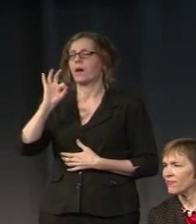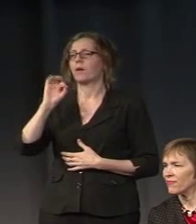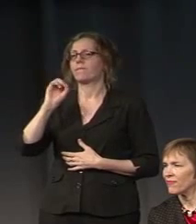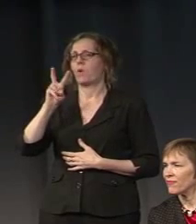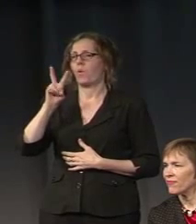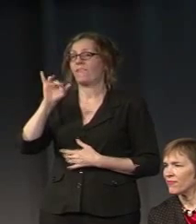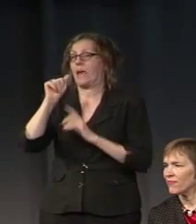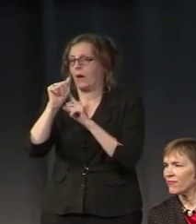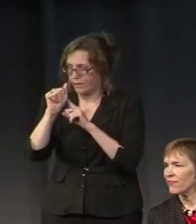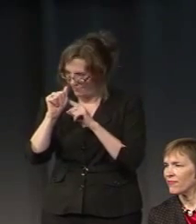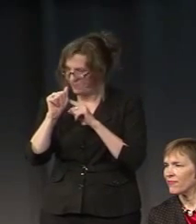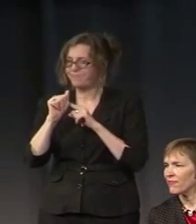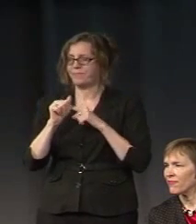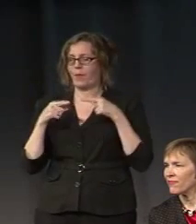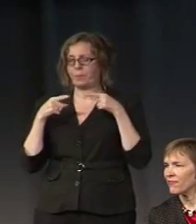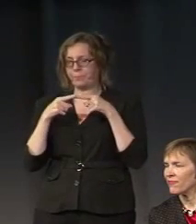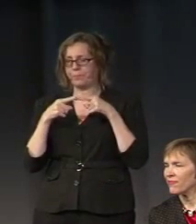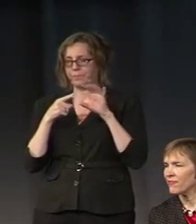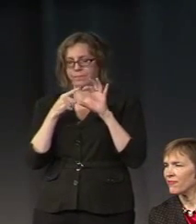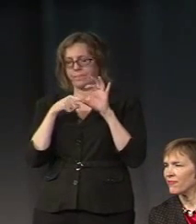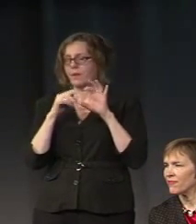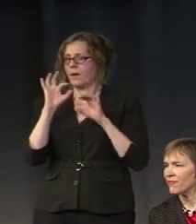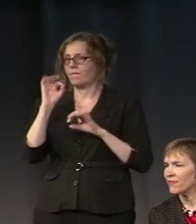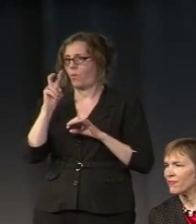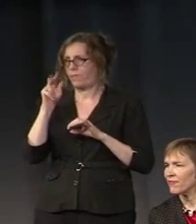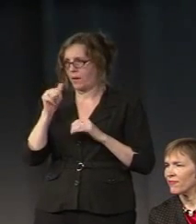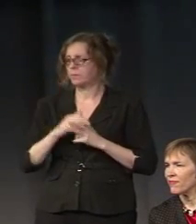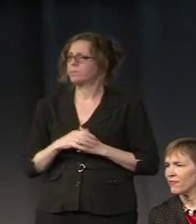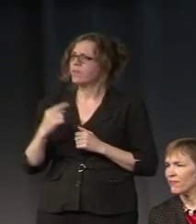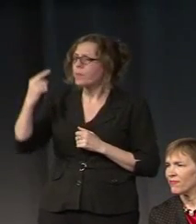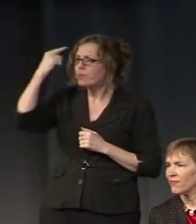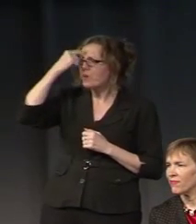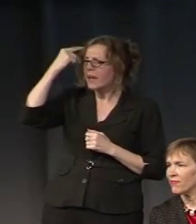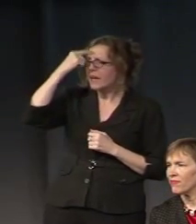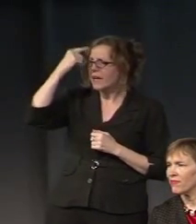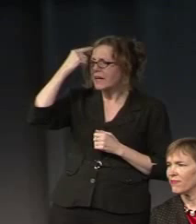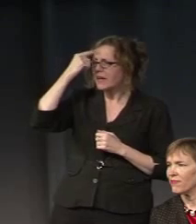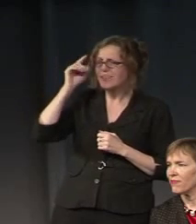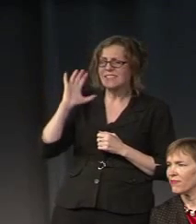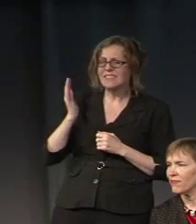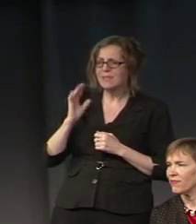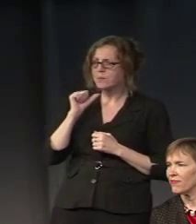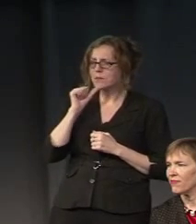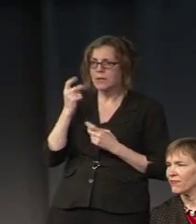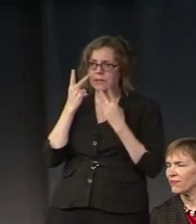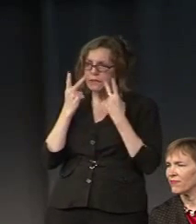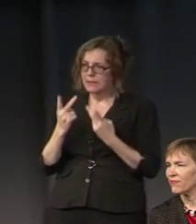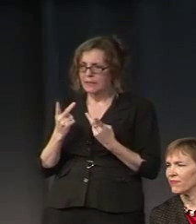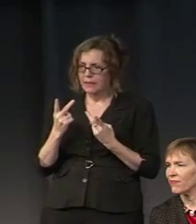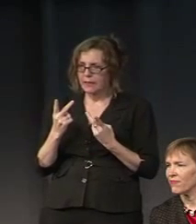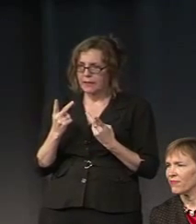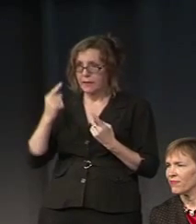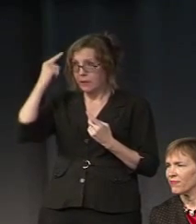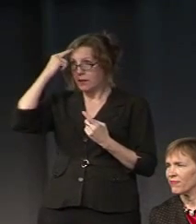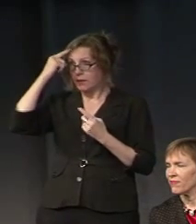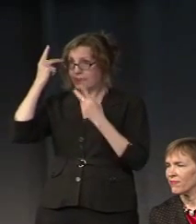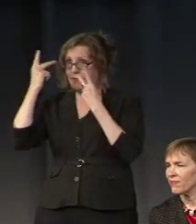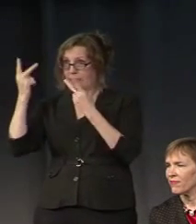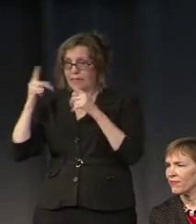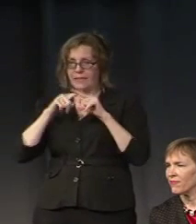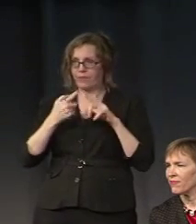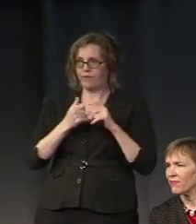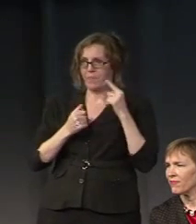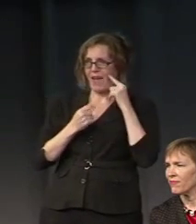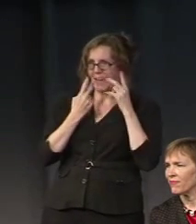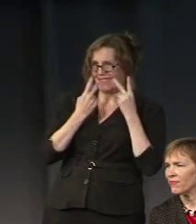to respond to perhaps, the concept that the brain many times doesn't see what the eye sees optically, and many times what the